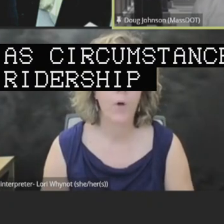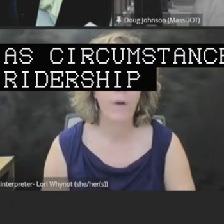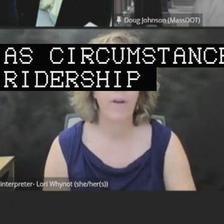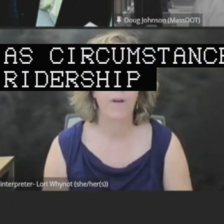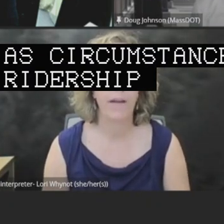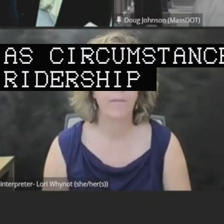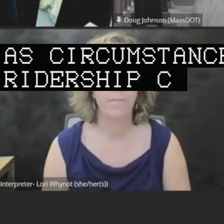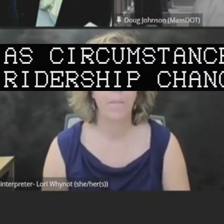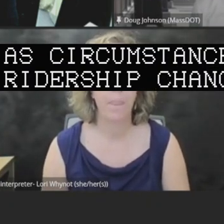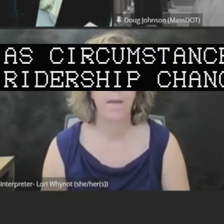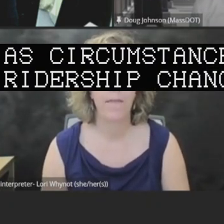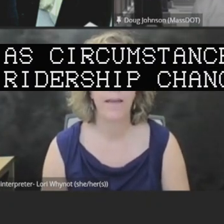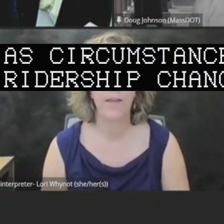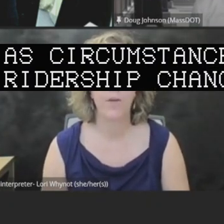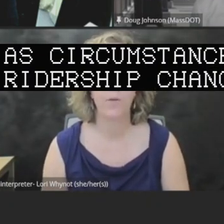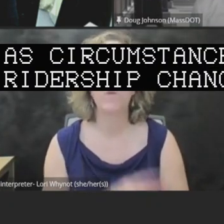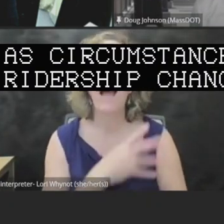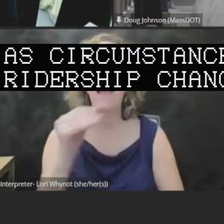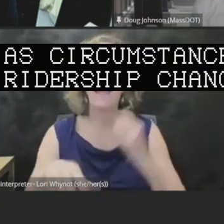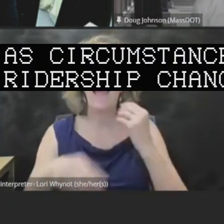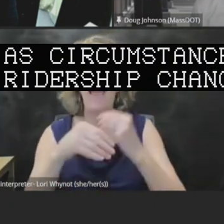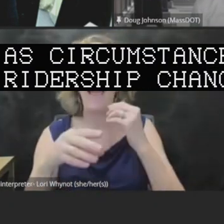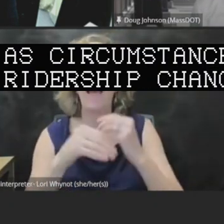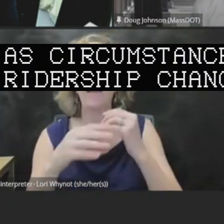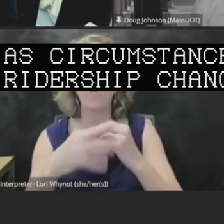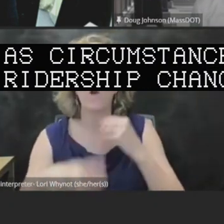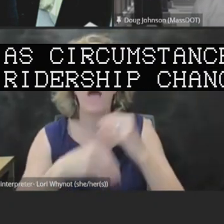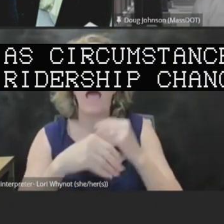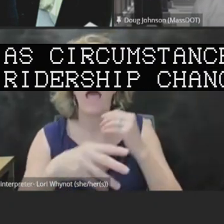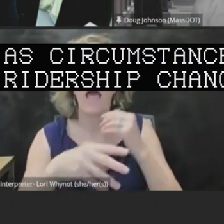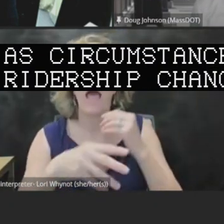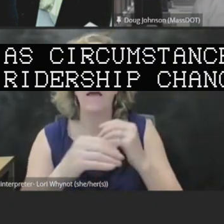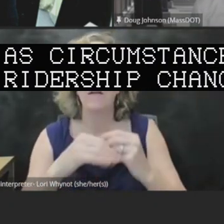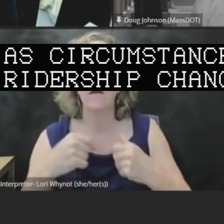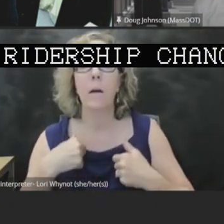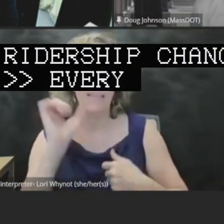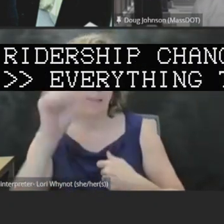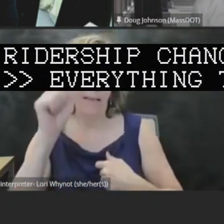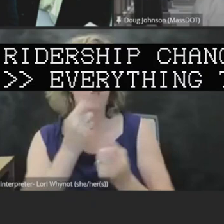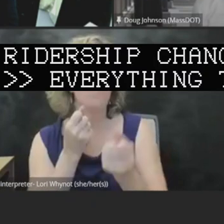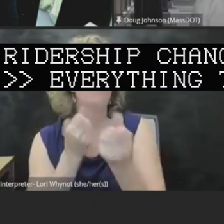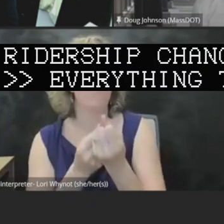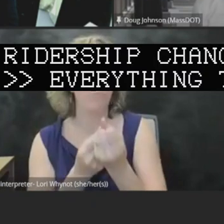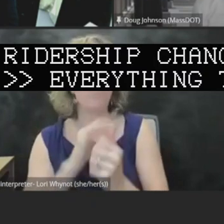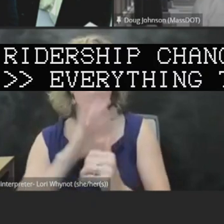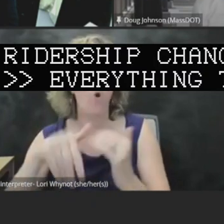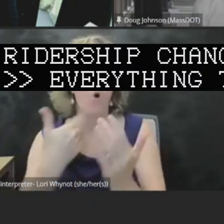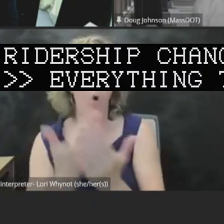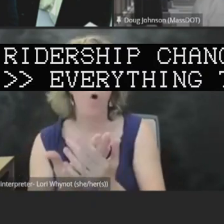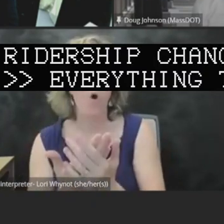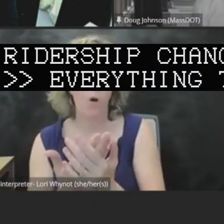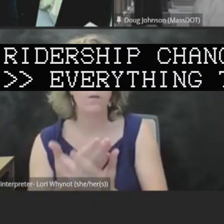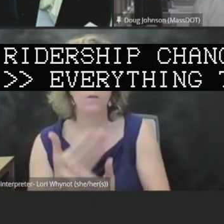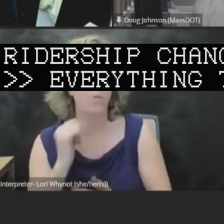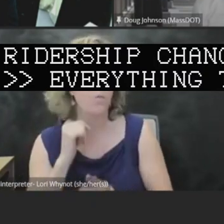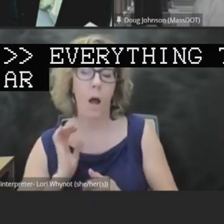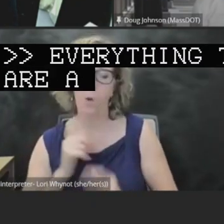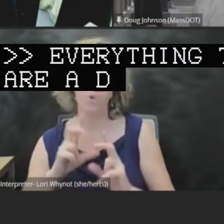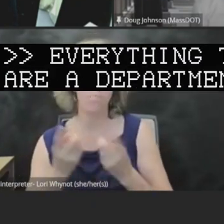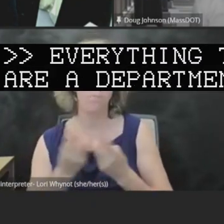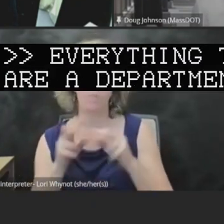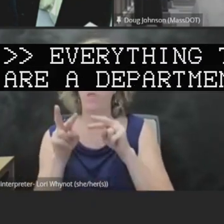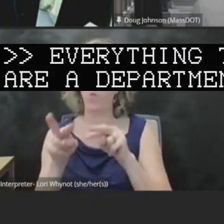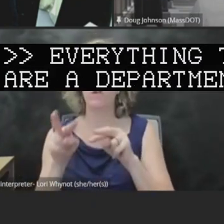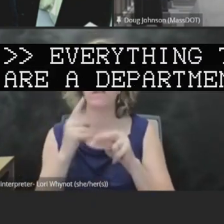And I just like to add yes to everything that Doug said. In my department, service planning, we are the department that looks at ridership